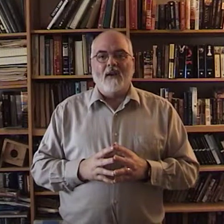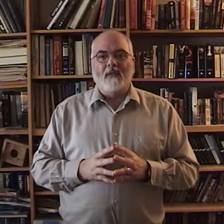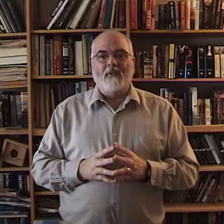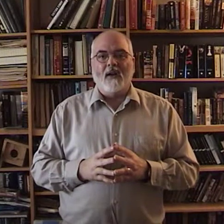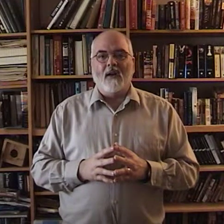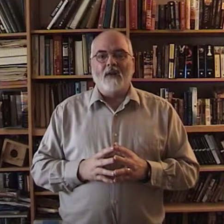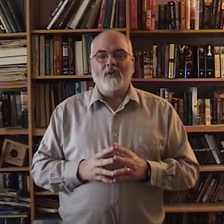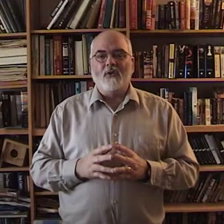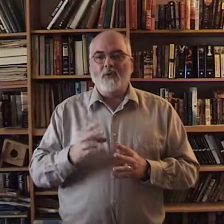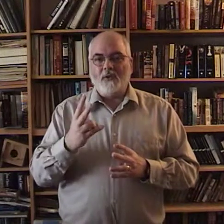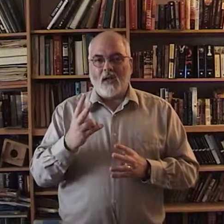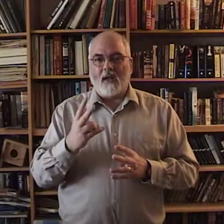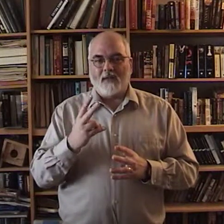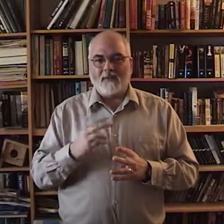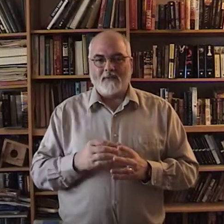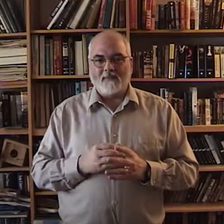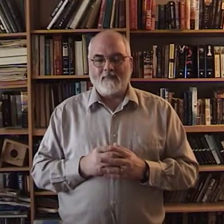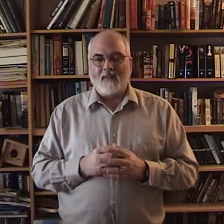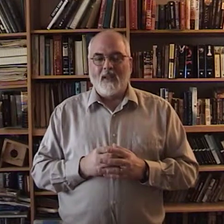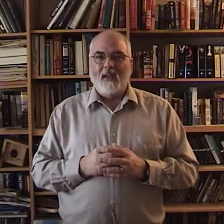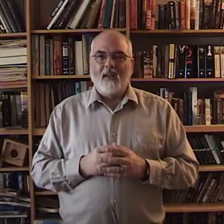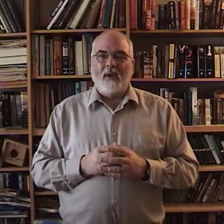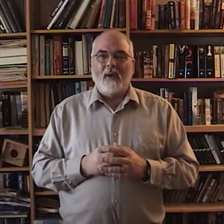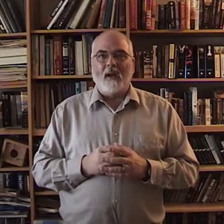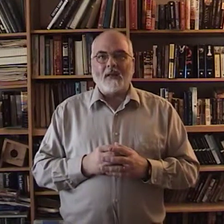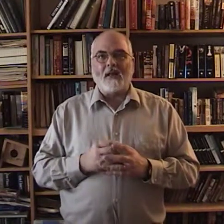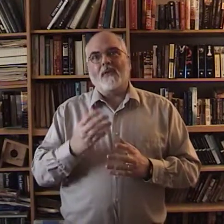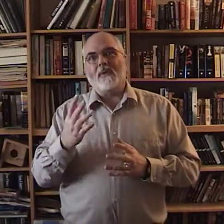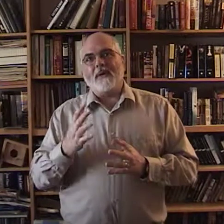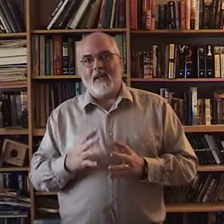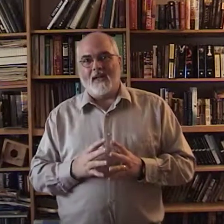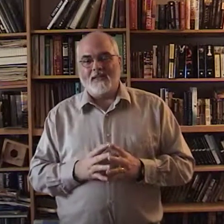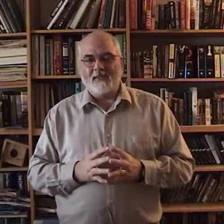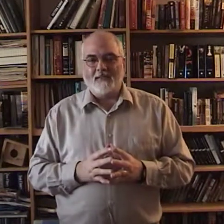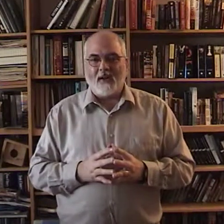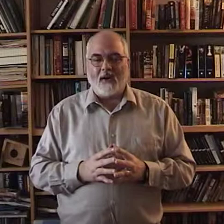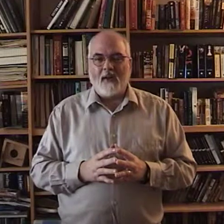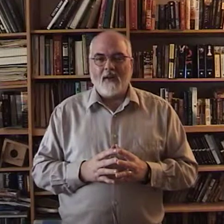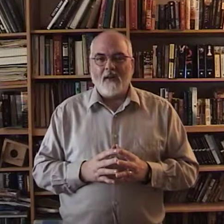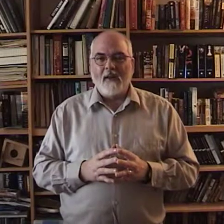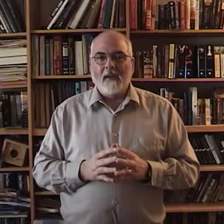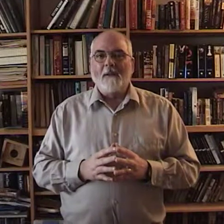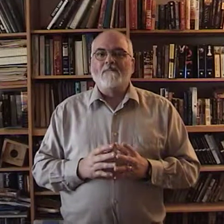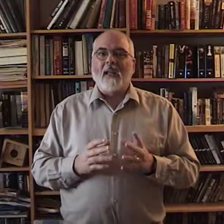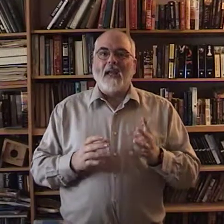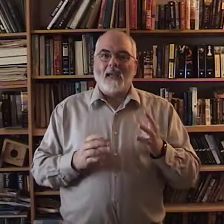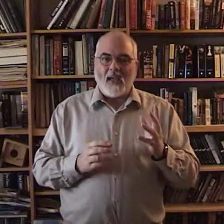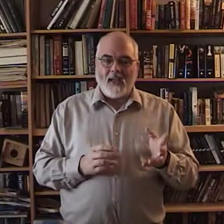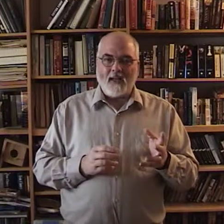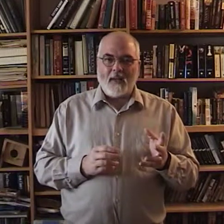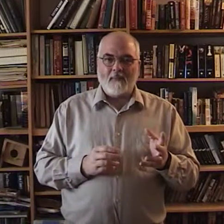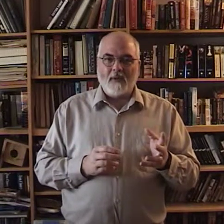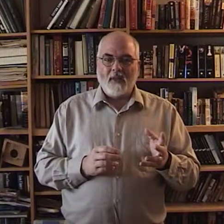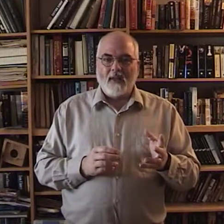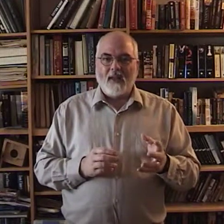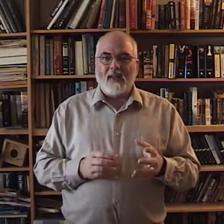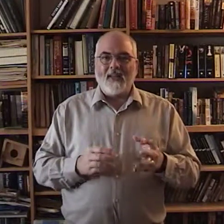of two signs. Well, actually three signs, all right? A kingdom is